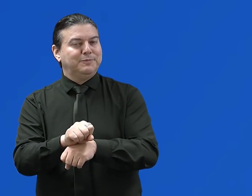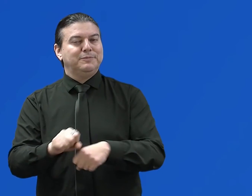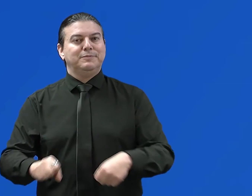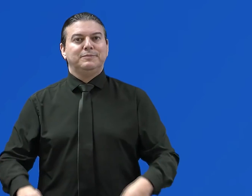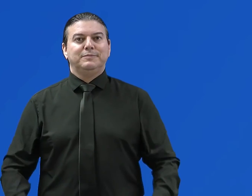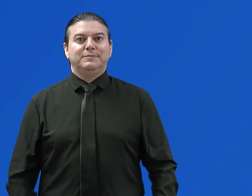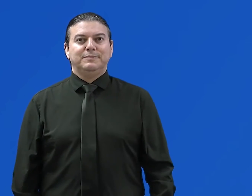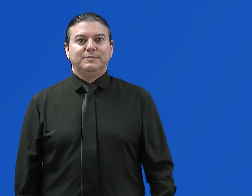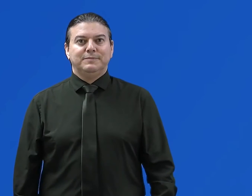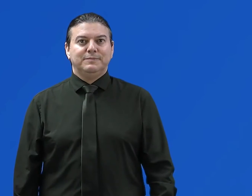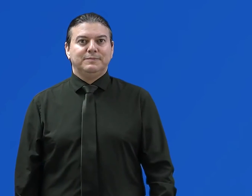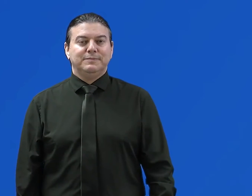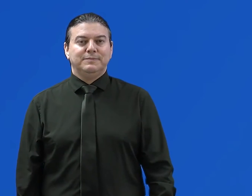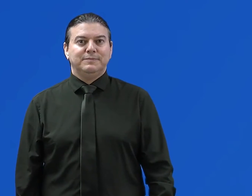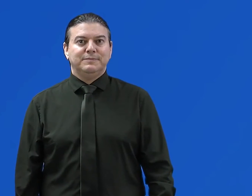appointment.